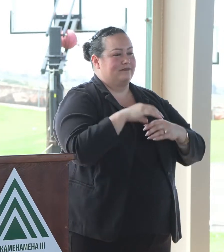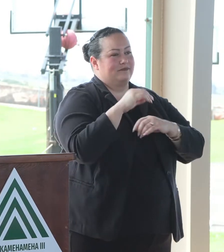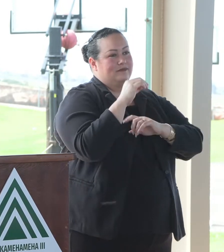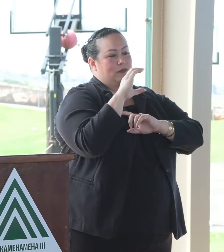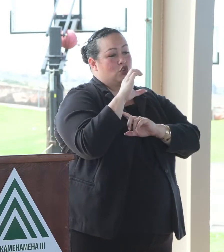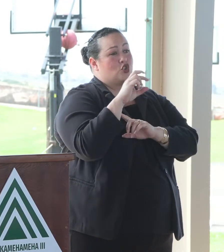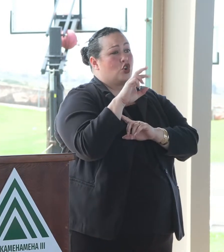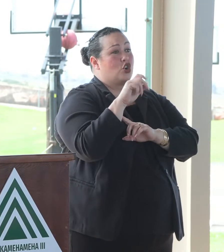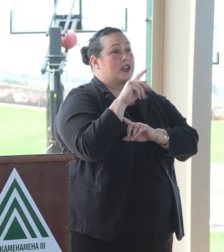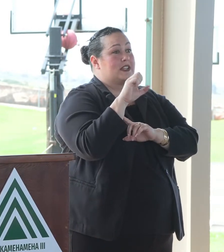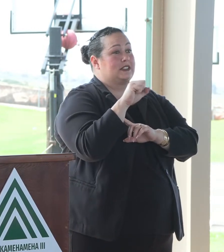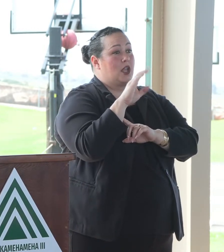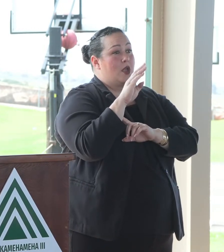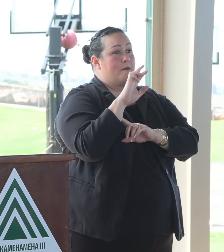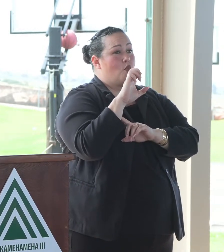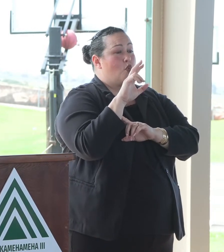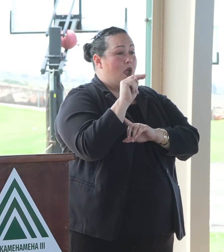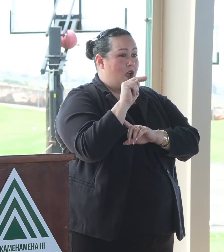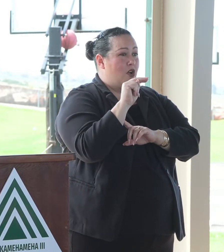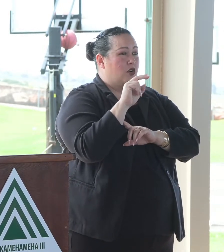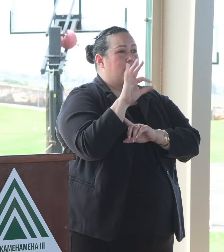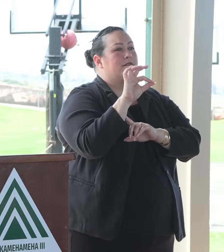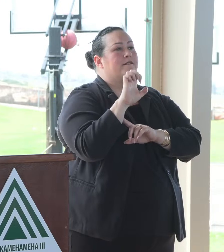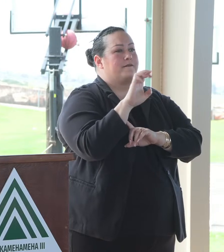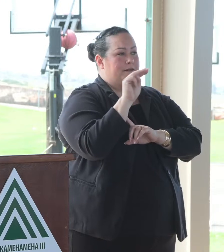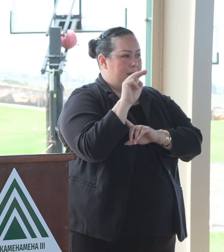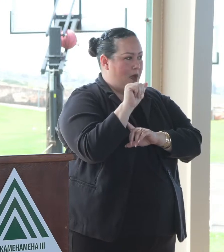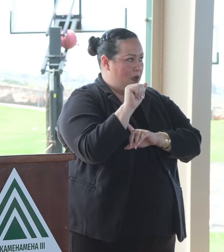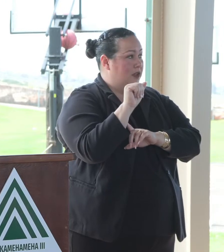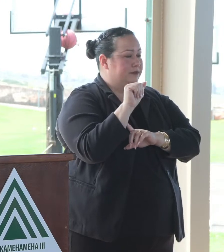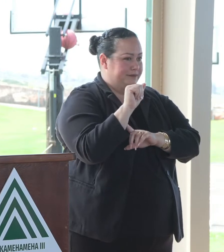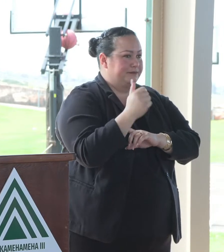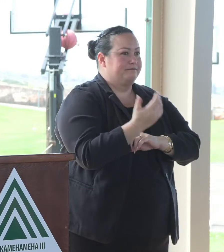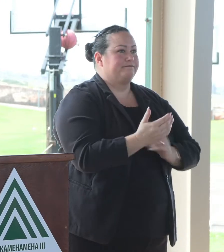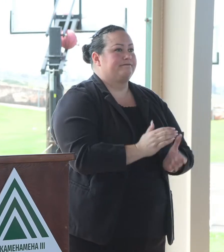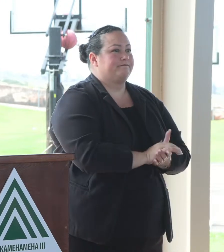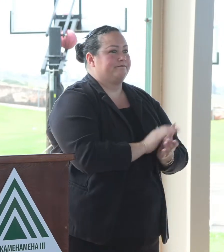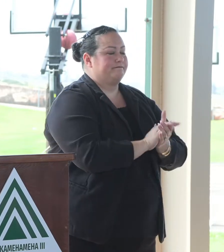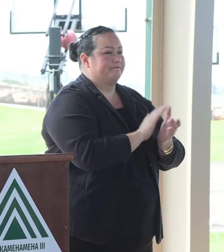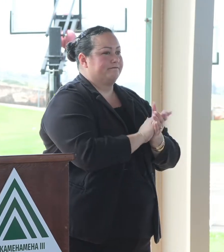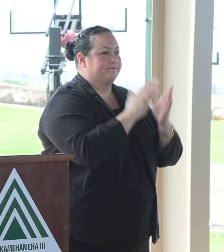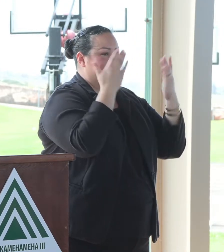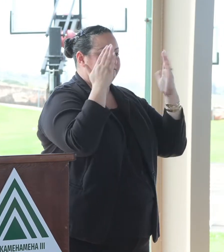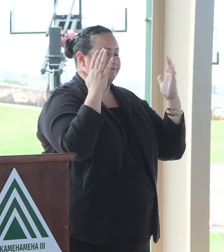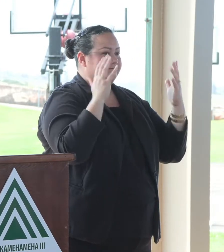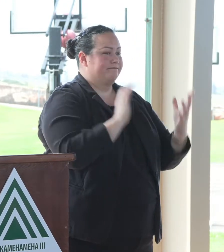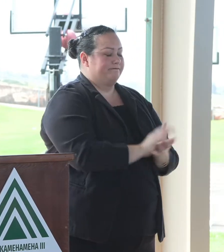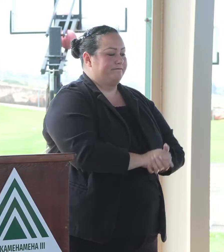Curtis Brown with the Federal Emergency Management Agency.